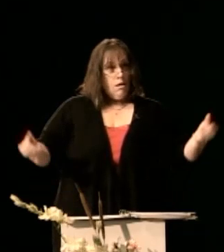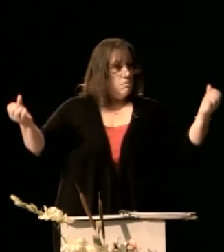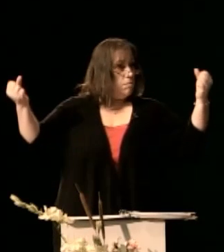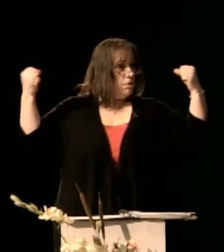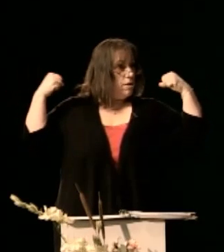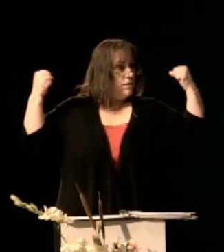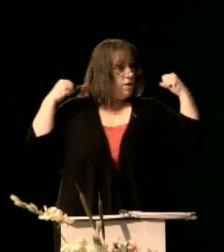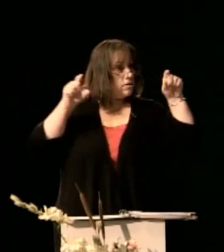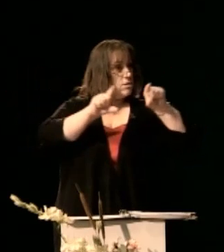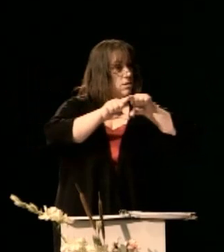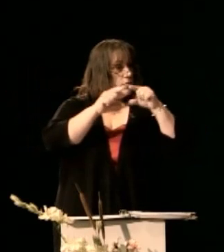Maybe they have an exercise group.